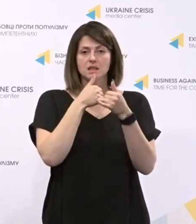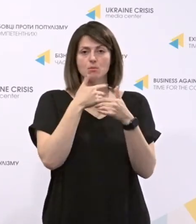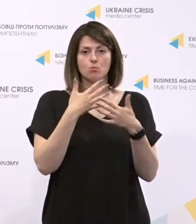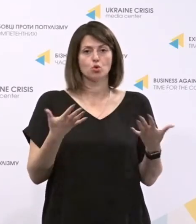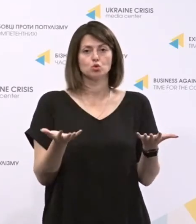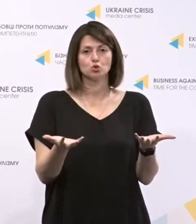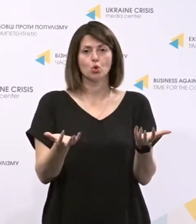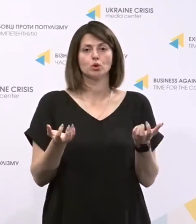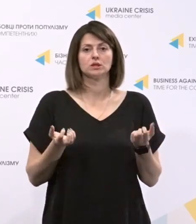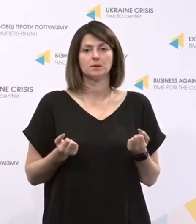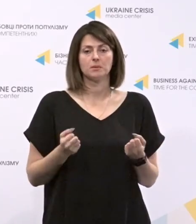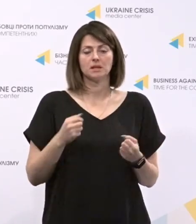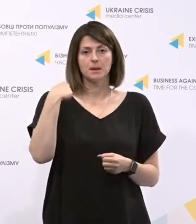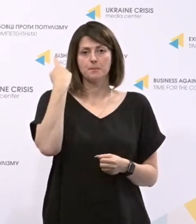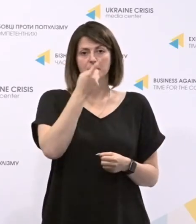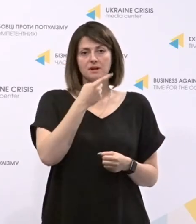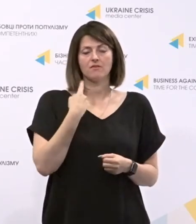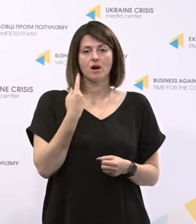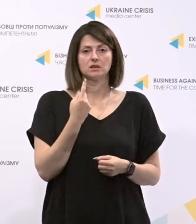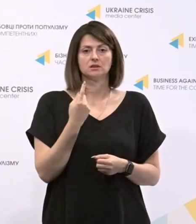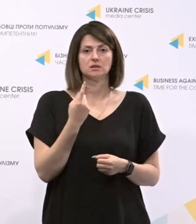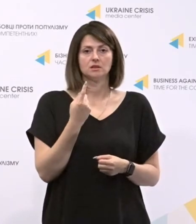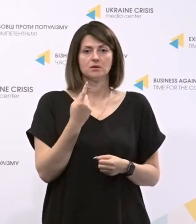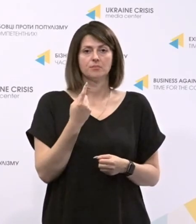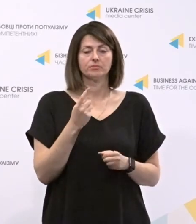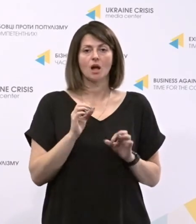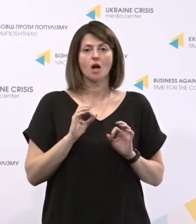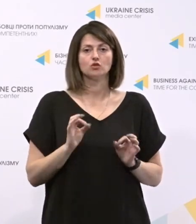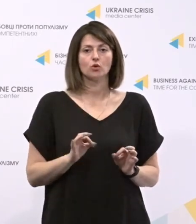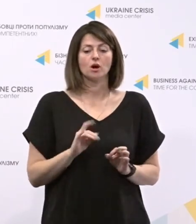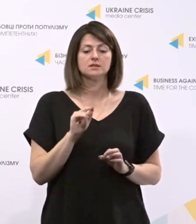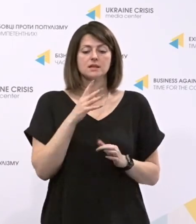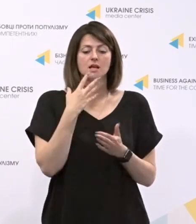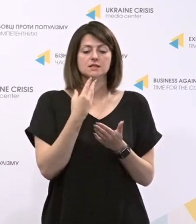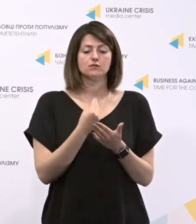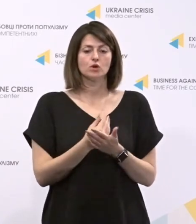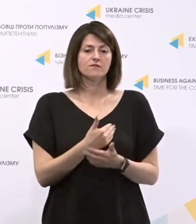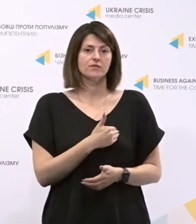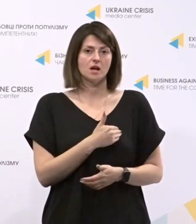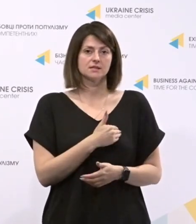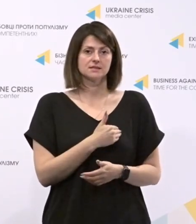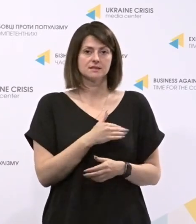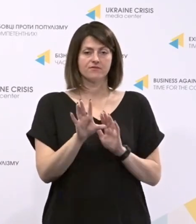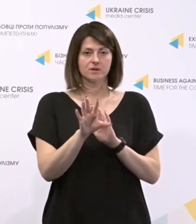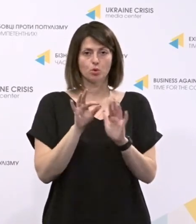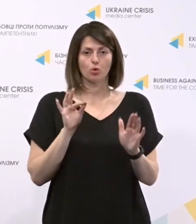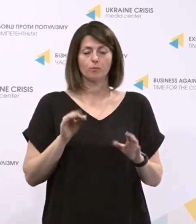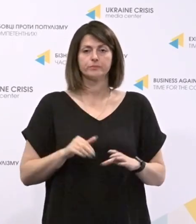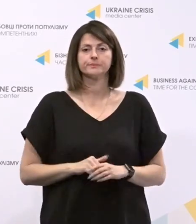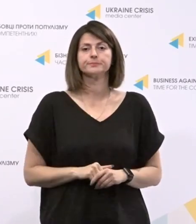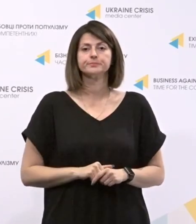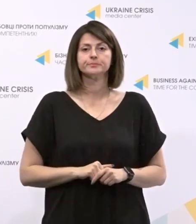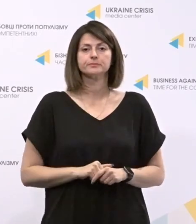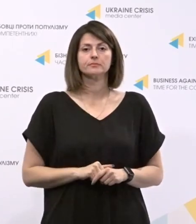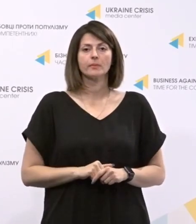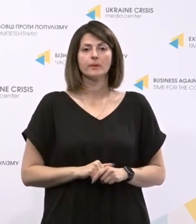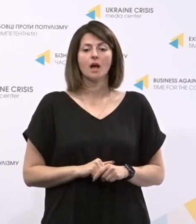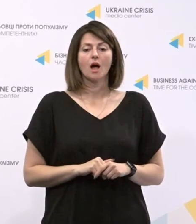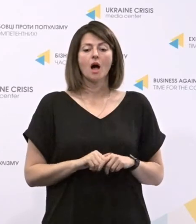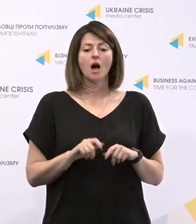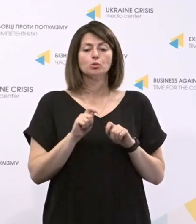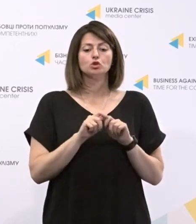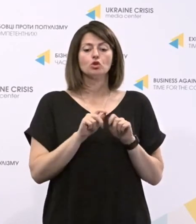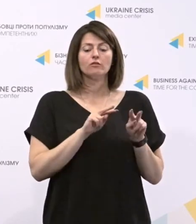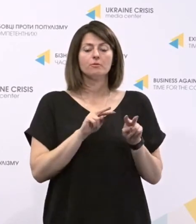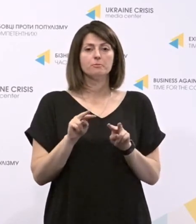The Human Rights Monitoring Mission is concerned about the high number